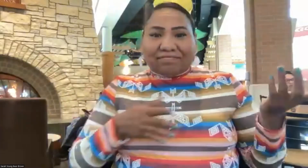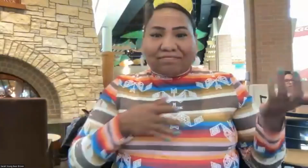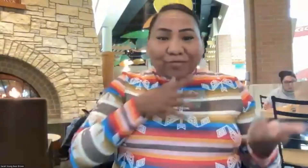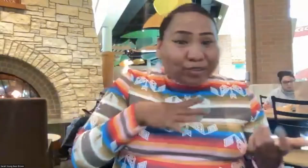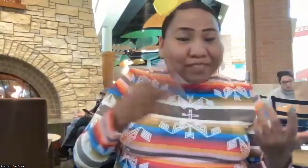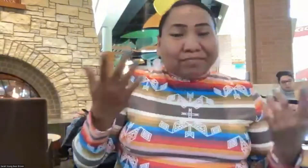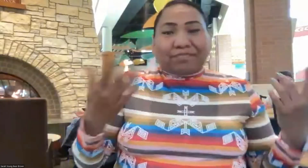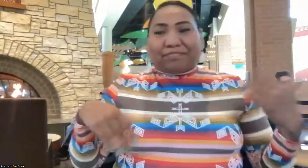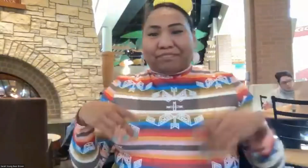land.